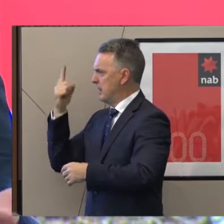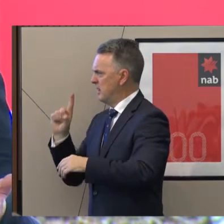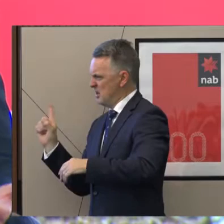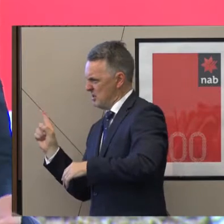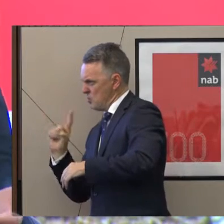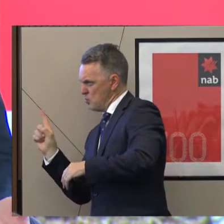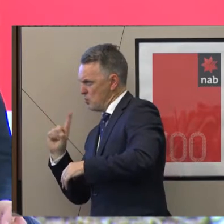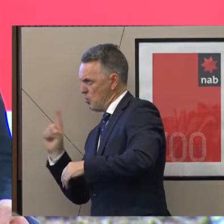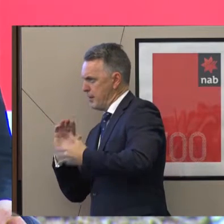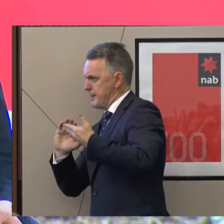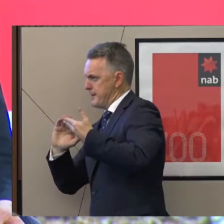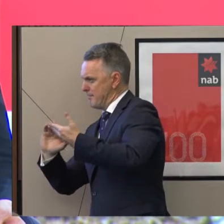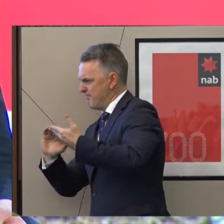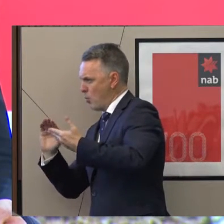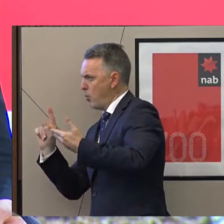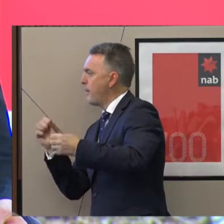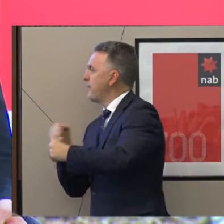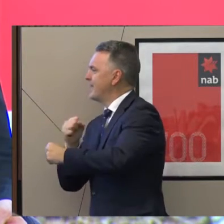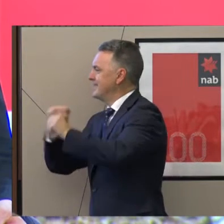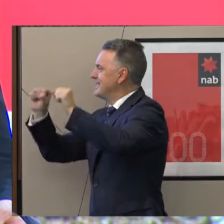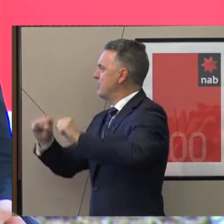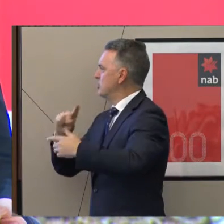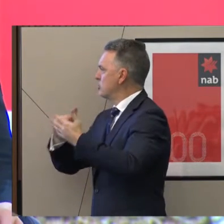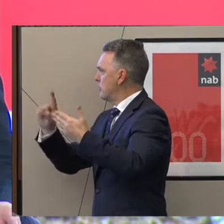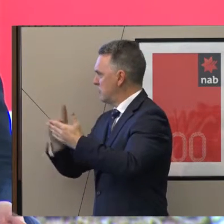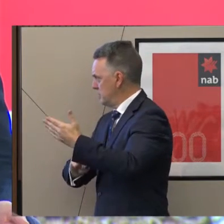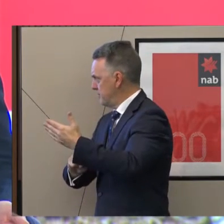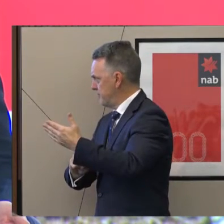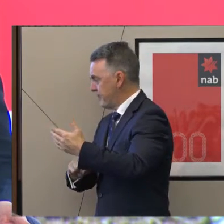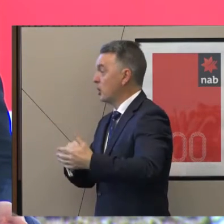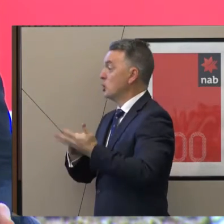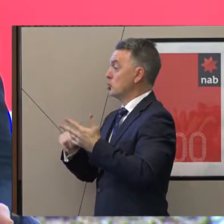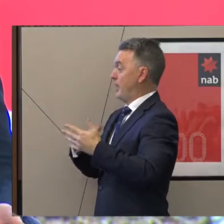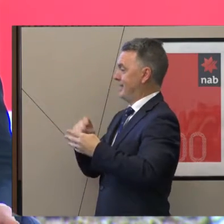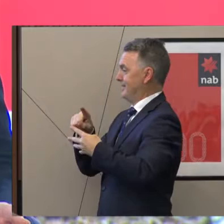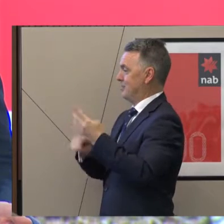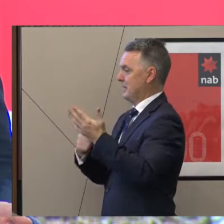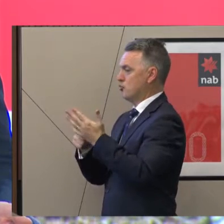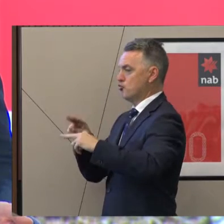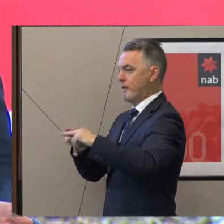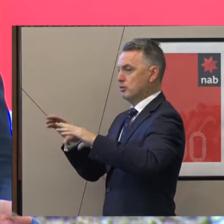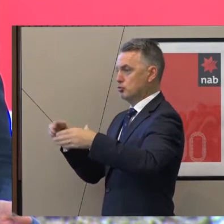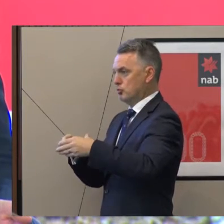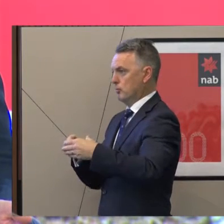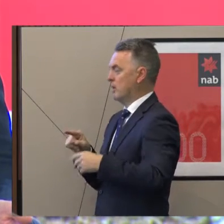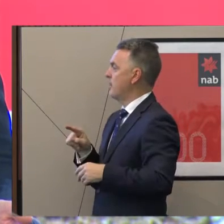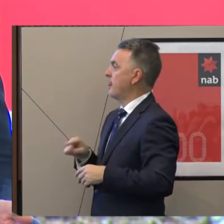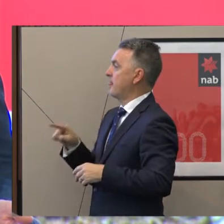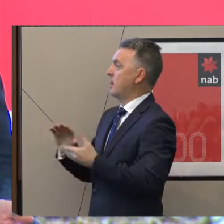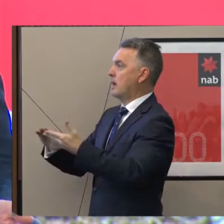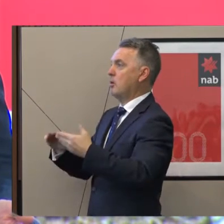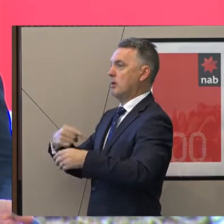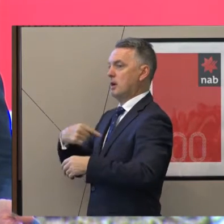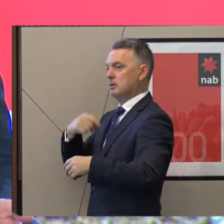to systemic discrimination. And our Disability Reference Group is a really esteemed group for us to help us